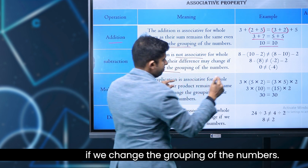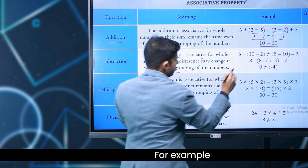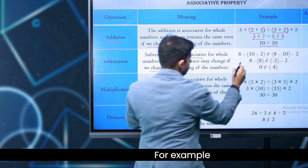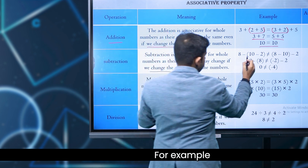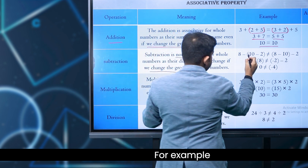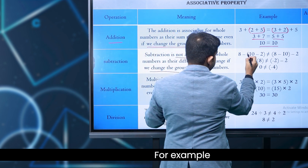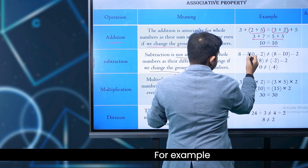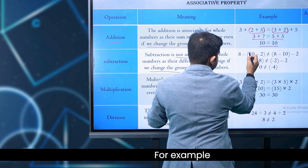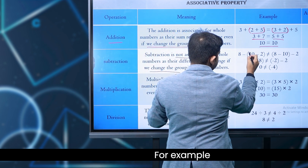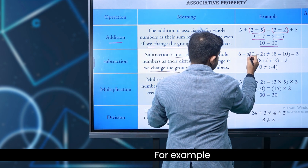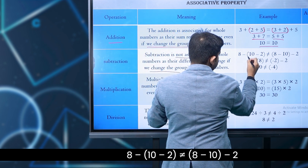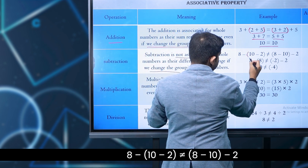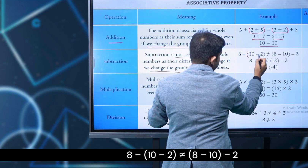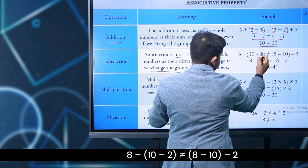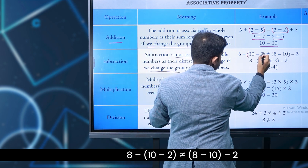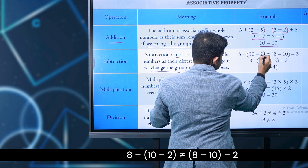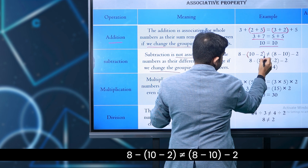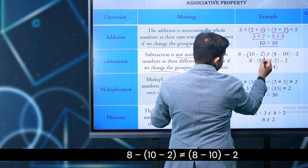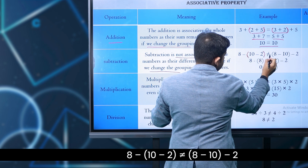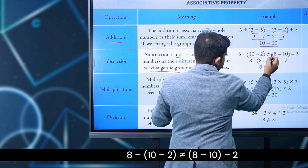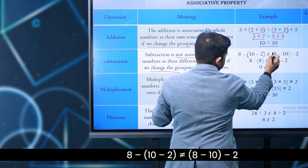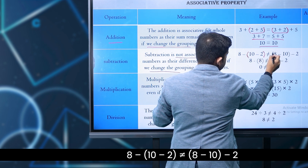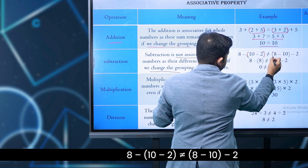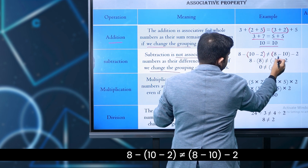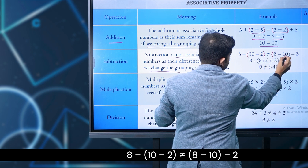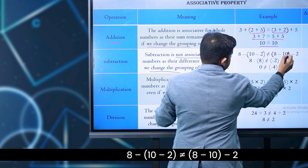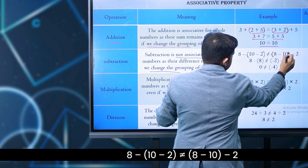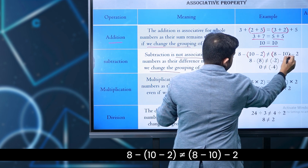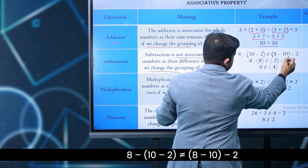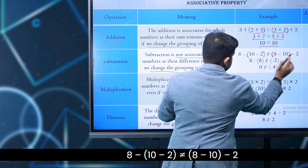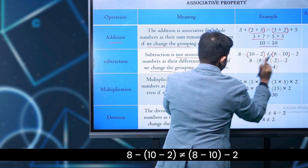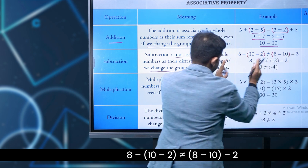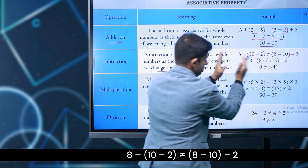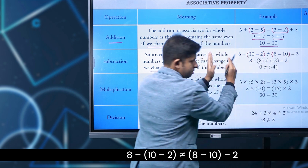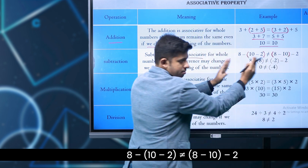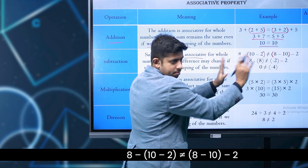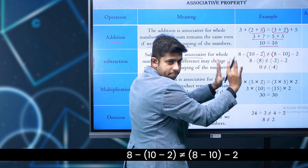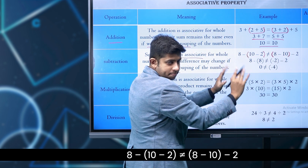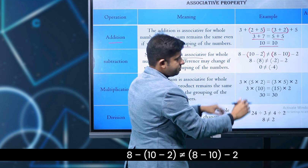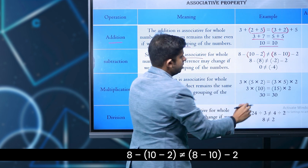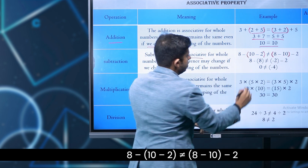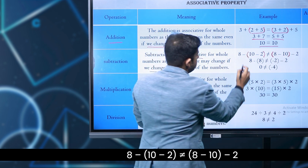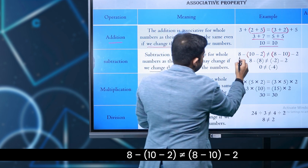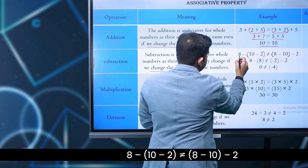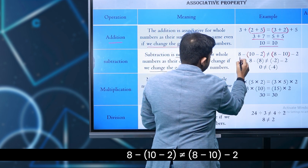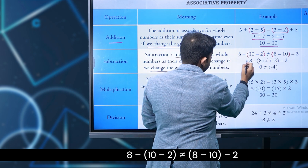For example, 8 minus of 10 minus 2 not equal to 8 minus 10 minus